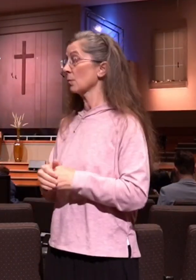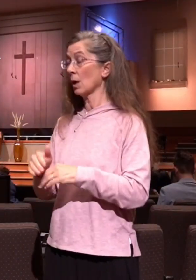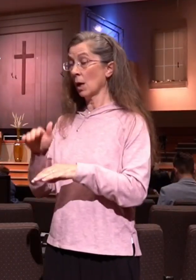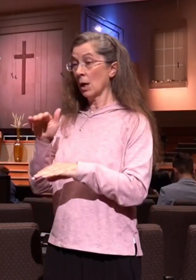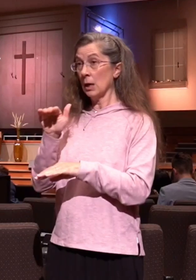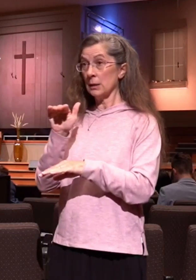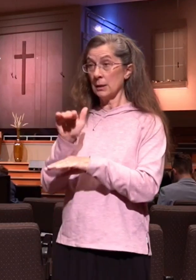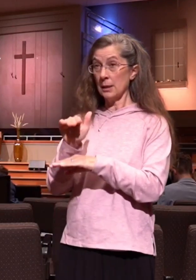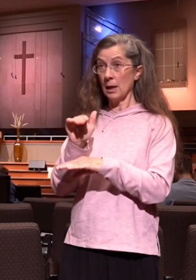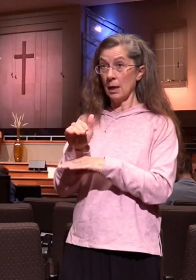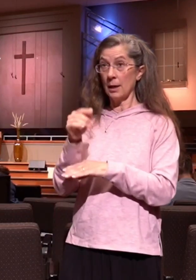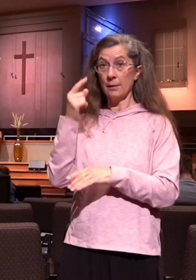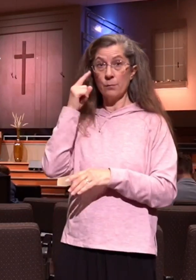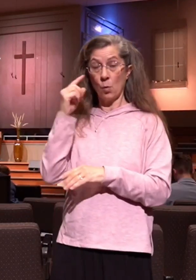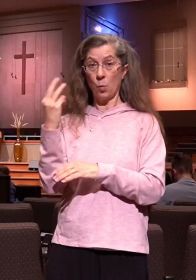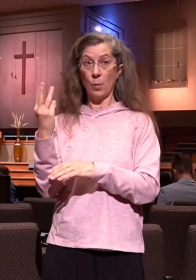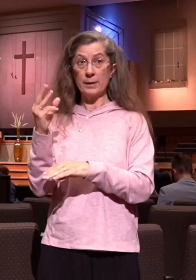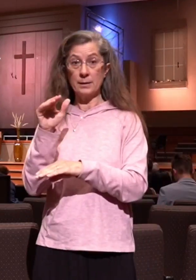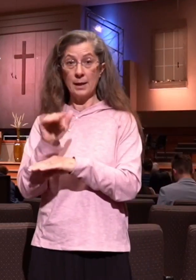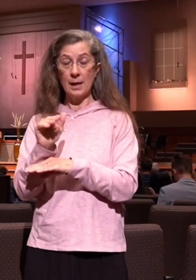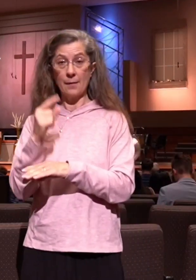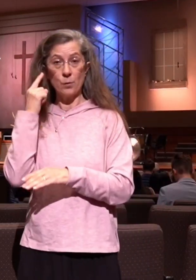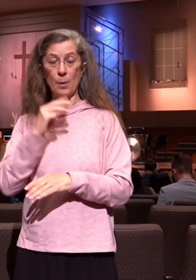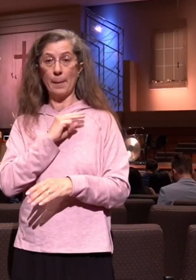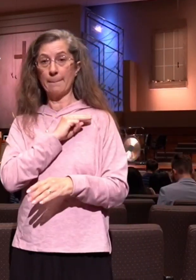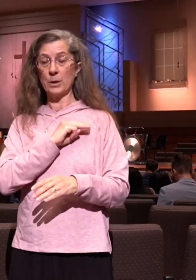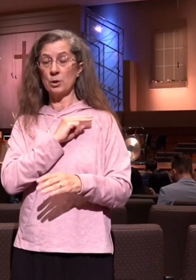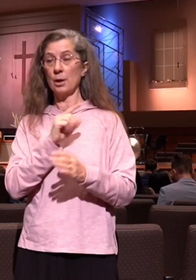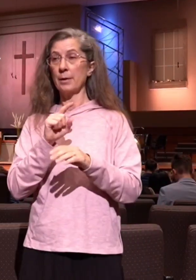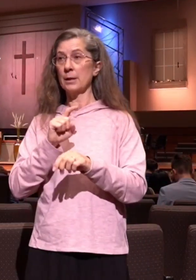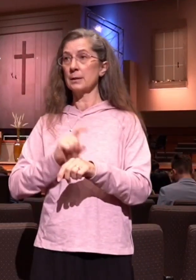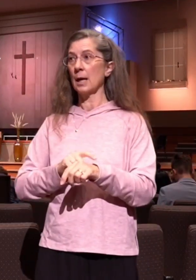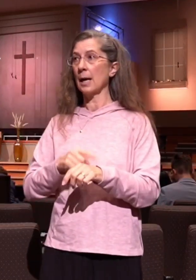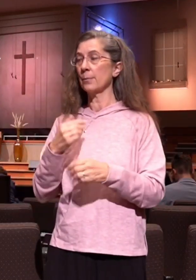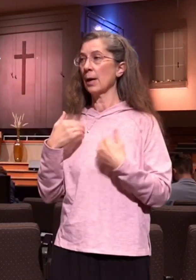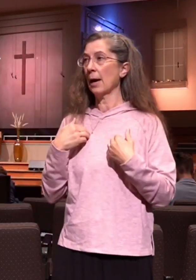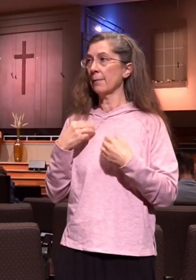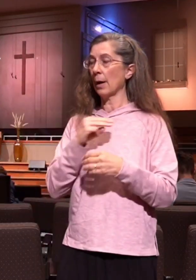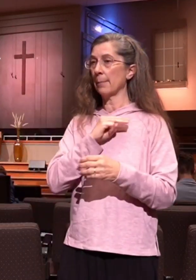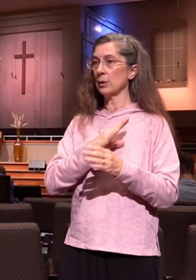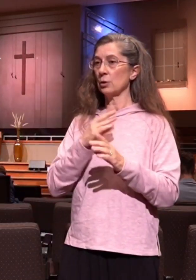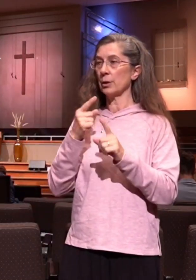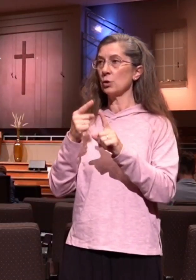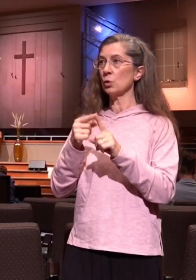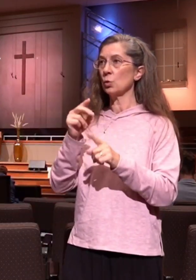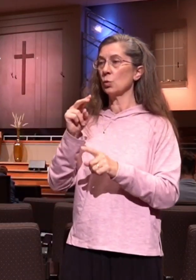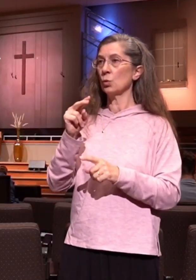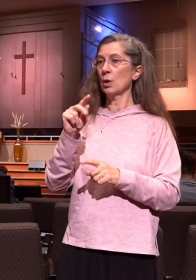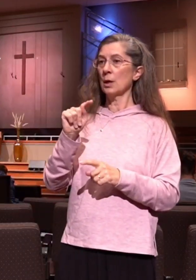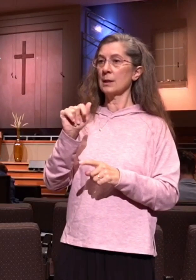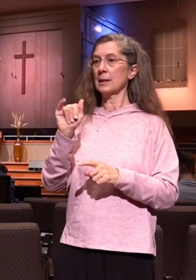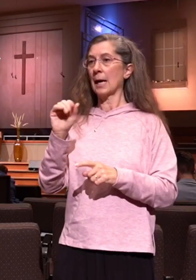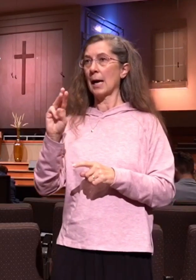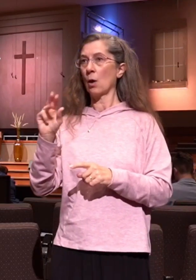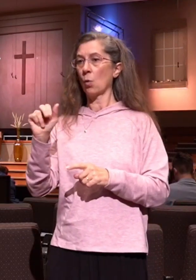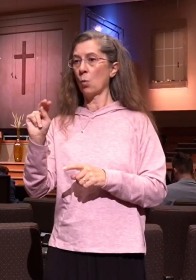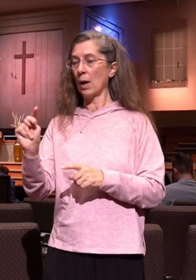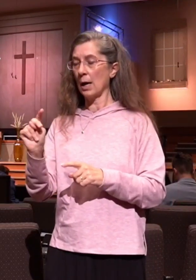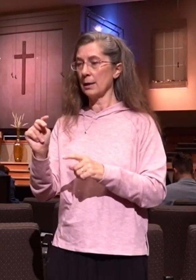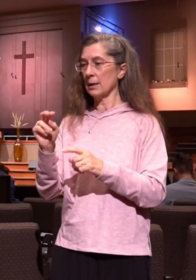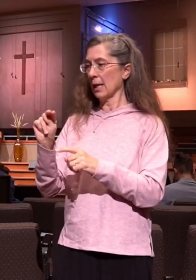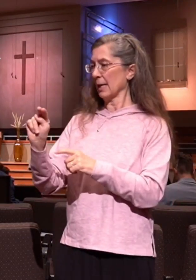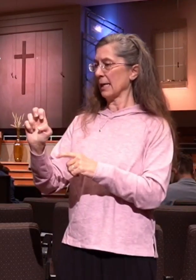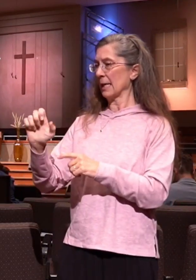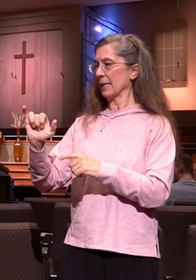Well, tonight for our midweek service missionary moment, we have with us our missionary to Taiwan, Neil Cullers. Brother Cullers, thanks